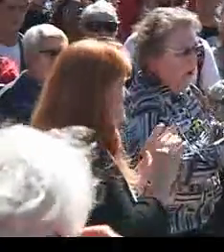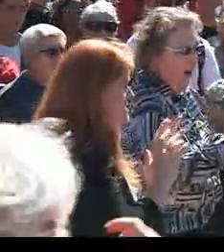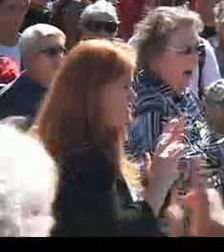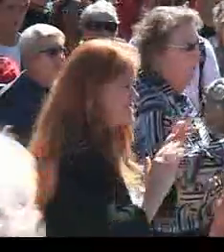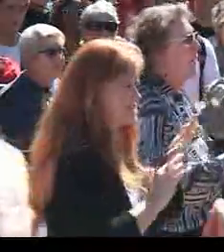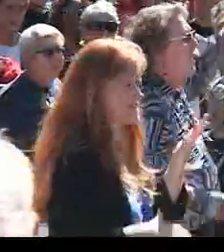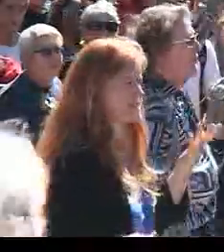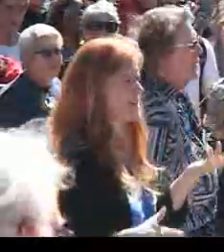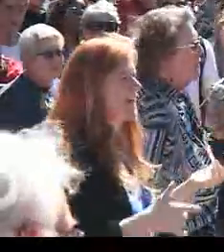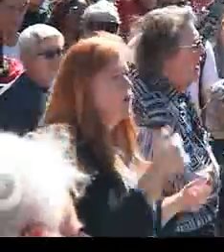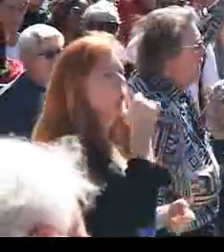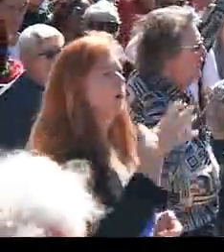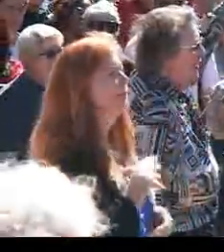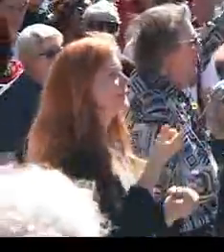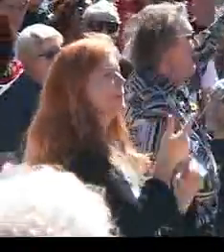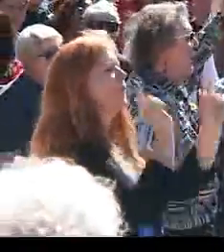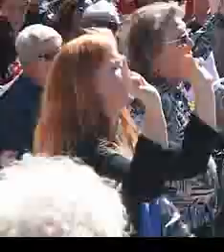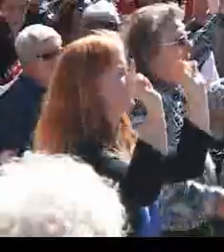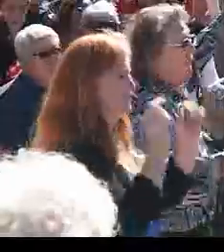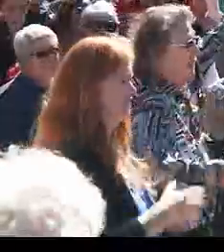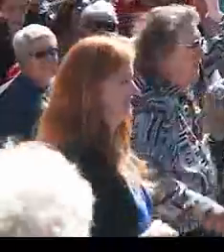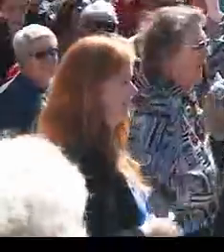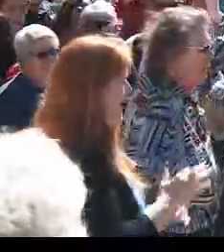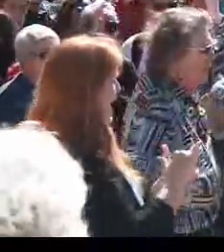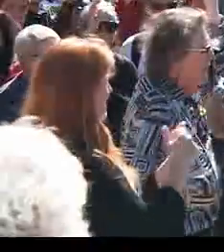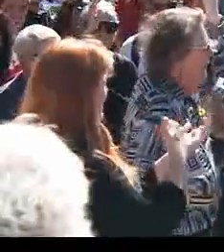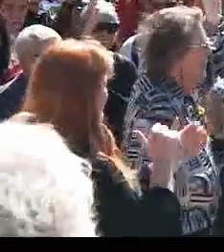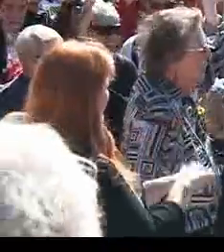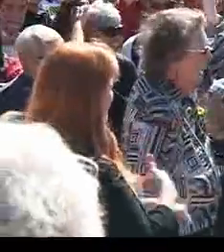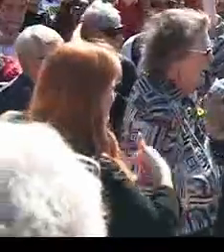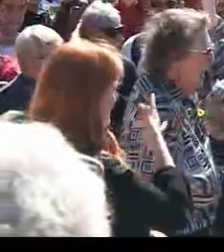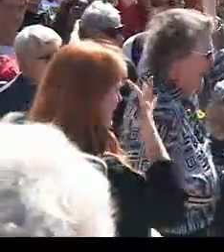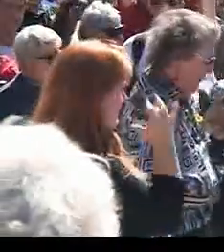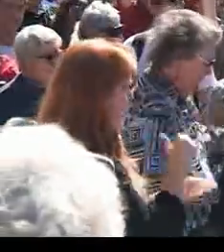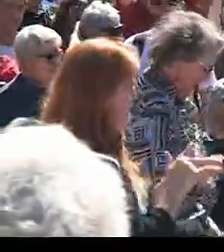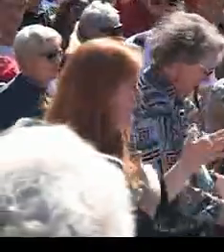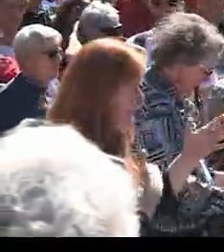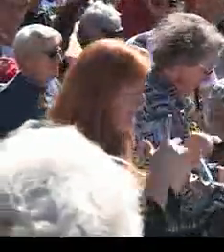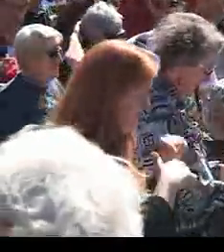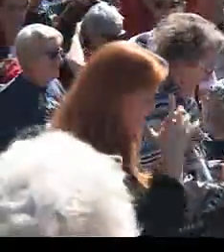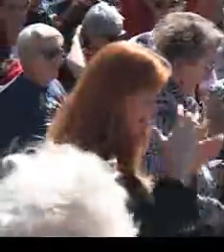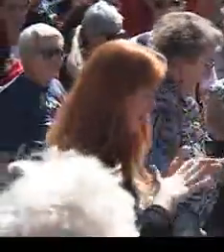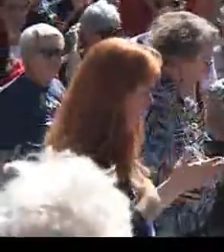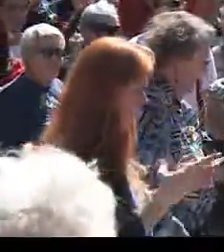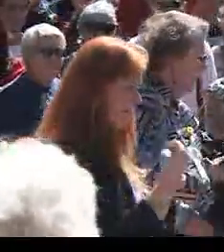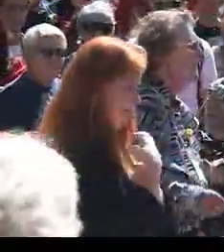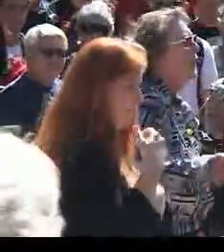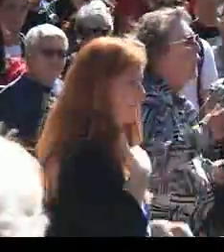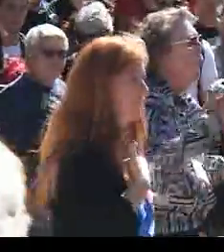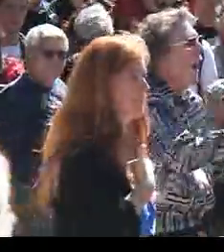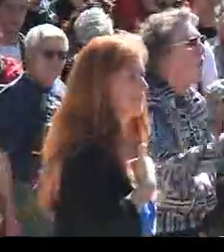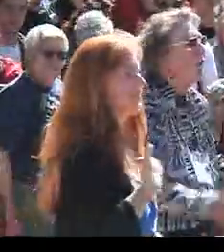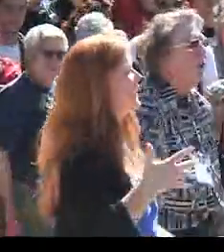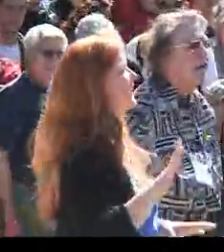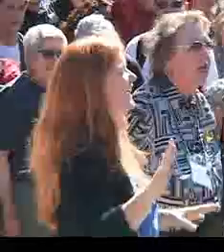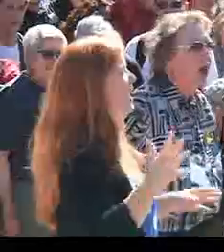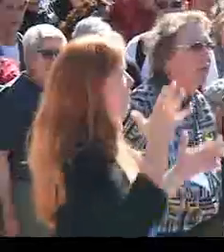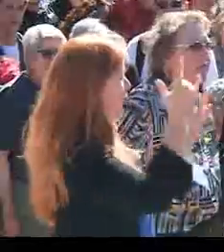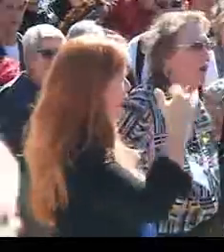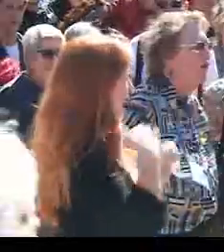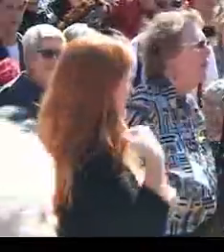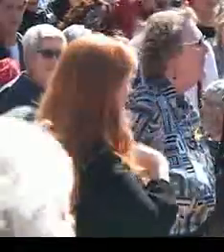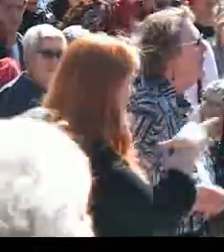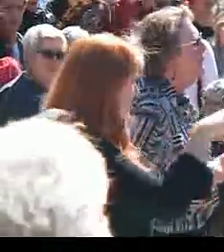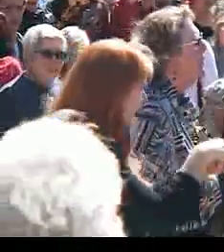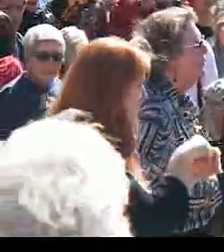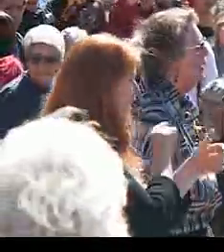And women's liberation. Why, how could I forget that one? Oh my God, I would get clobbered. Why were we in all